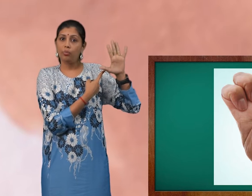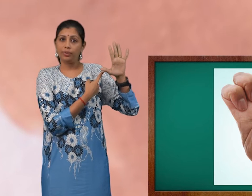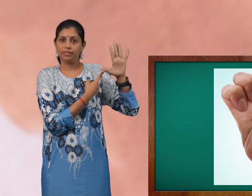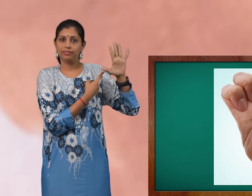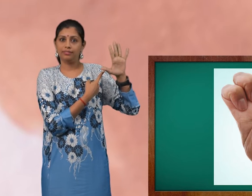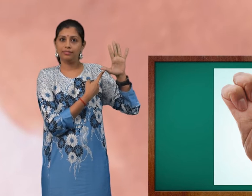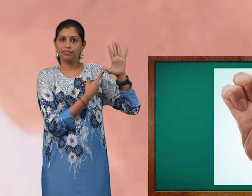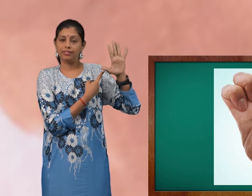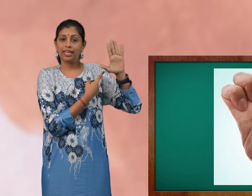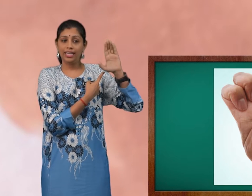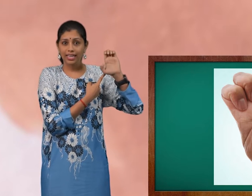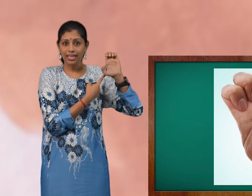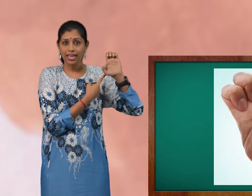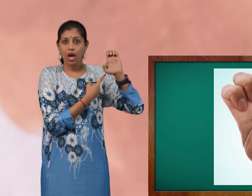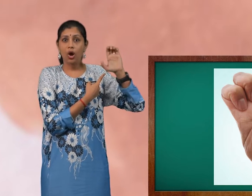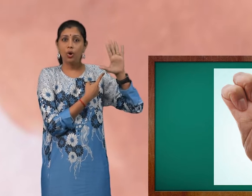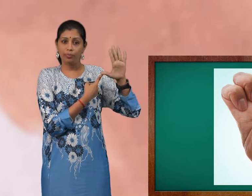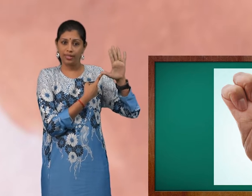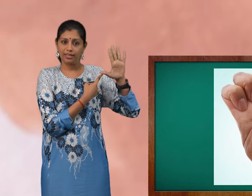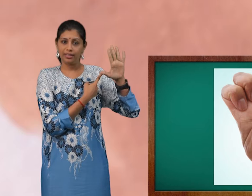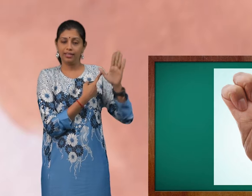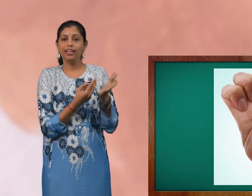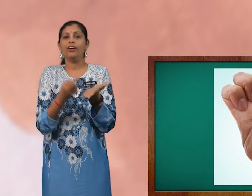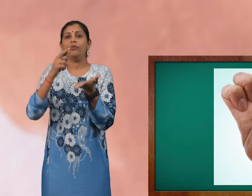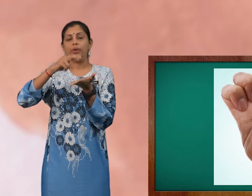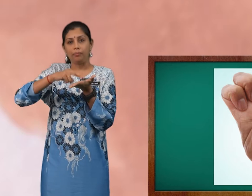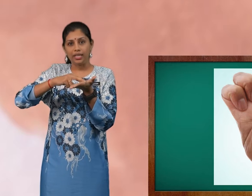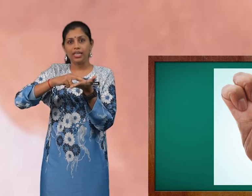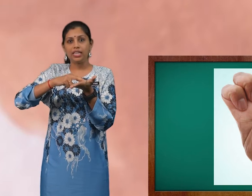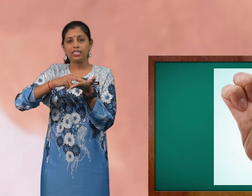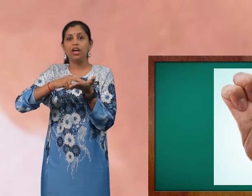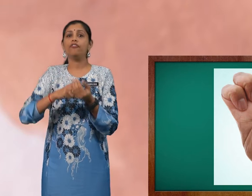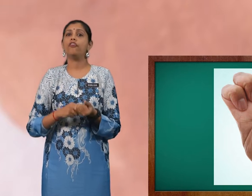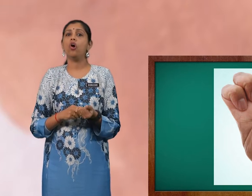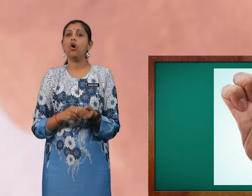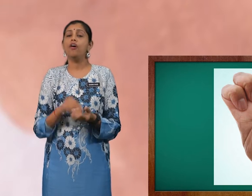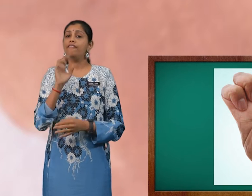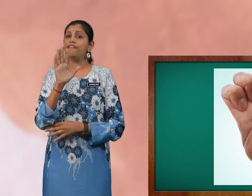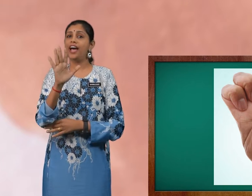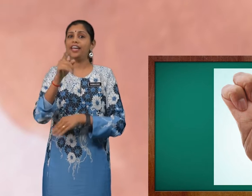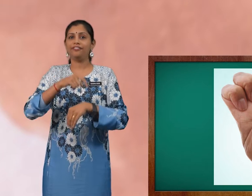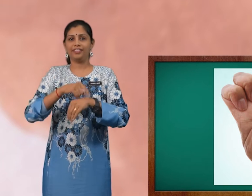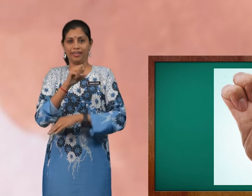Open. E, open. Repeat this for 5 times.